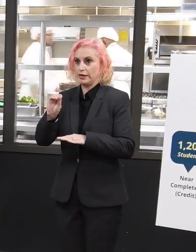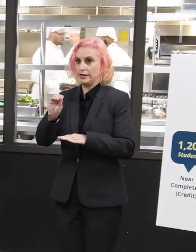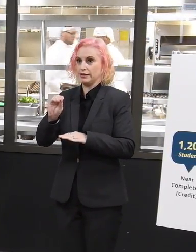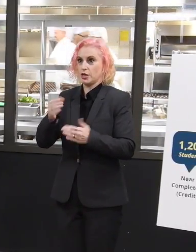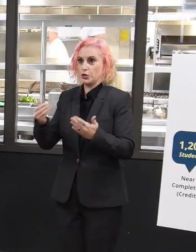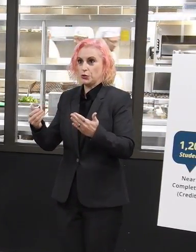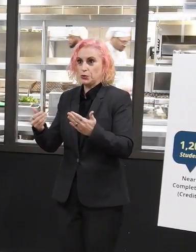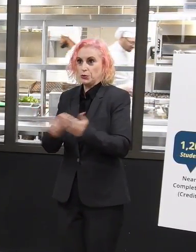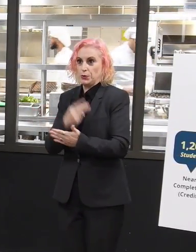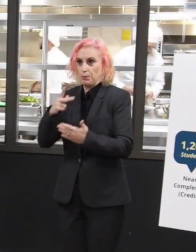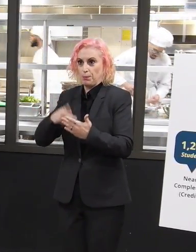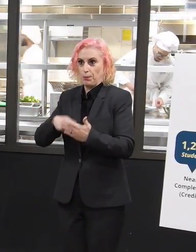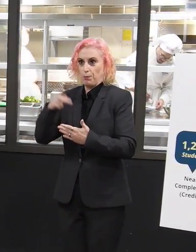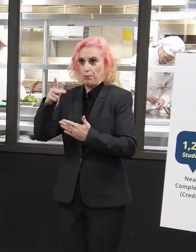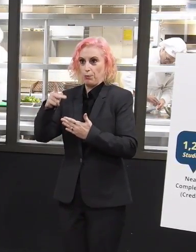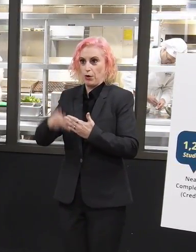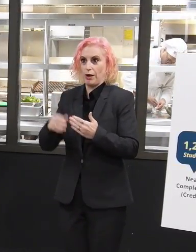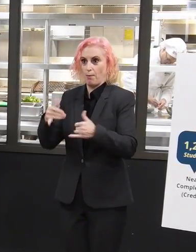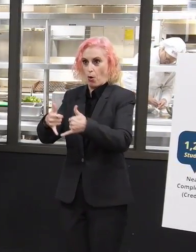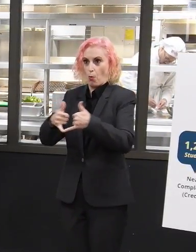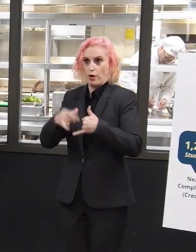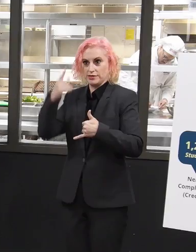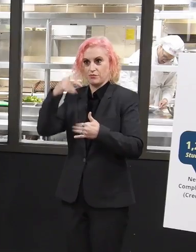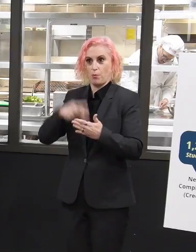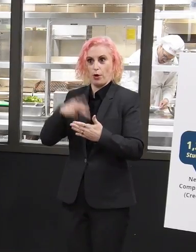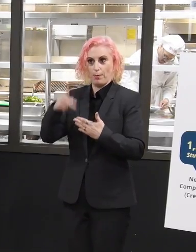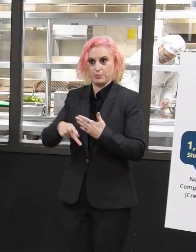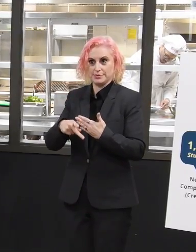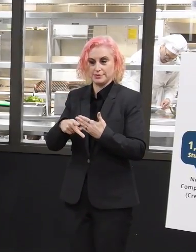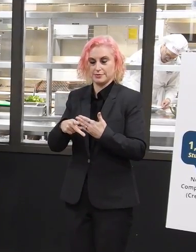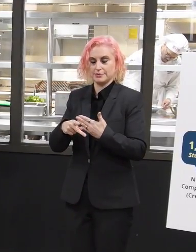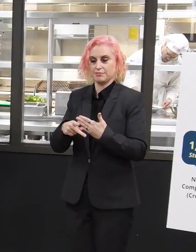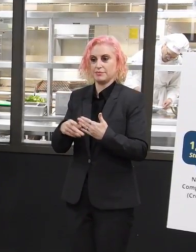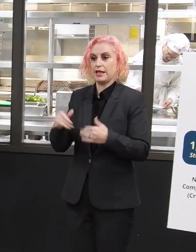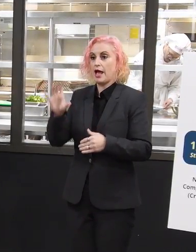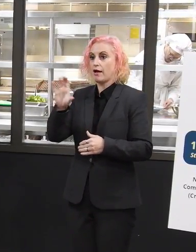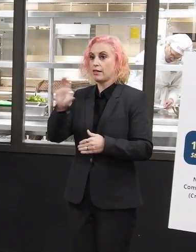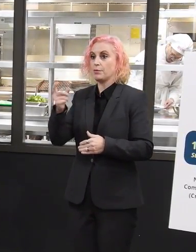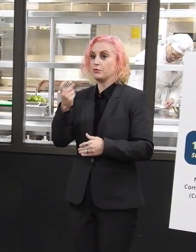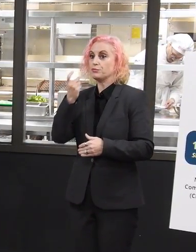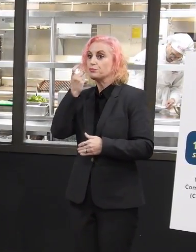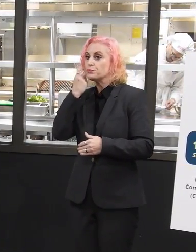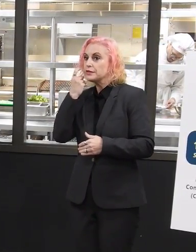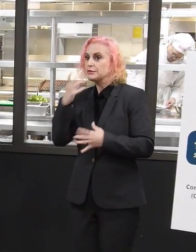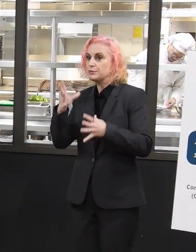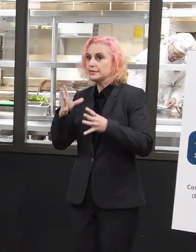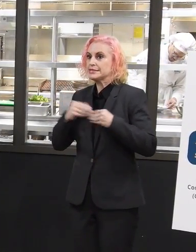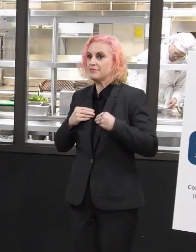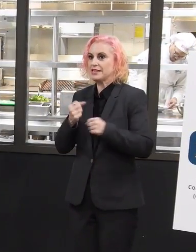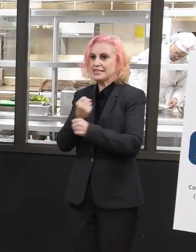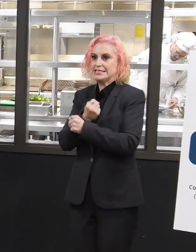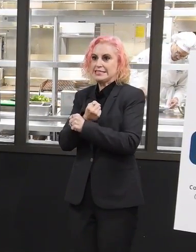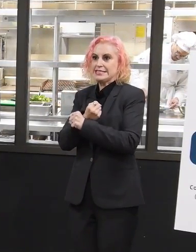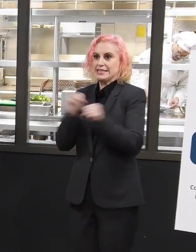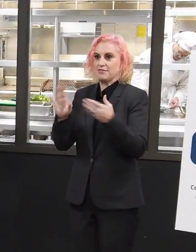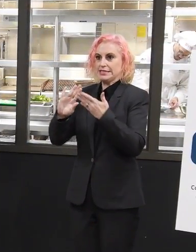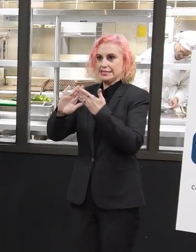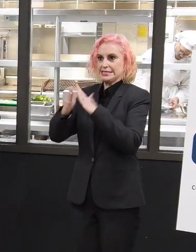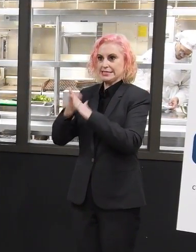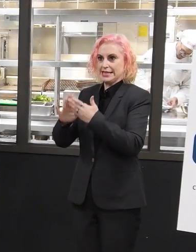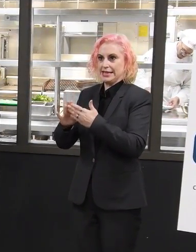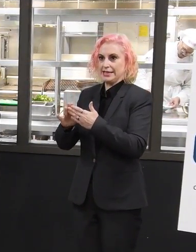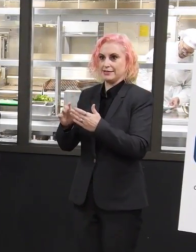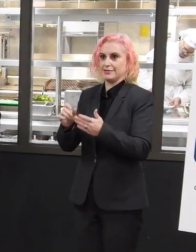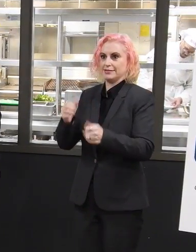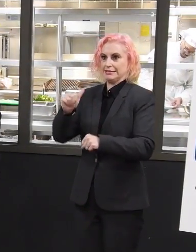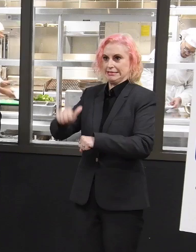and leadership awards for our programs. And Columbia just received the safest city designation once